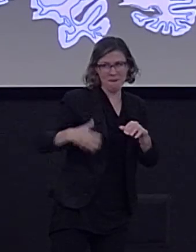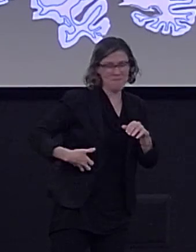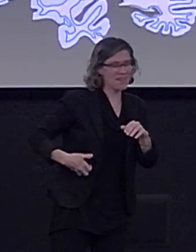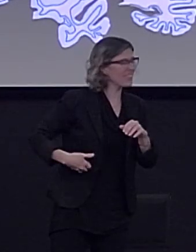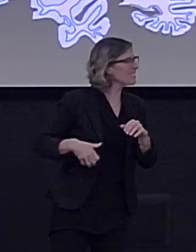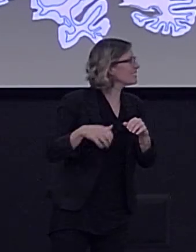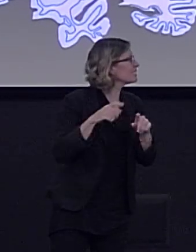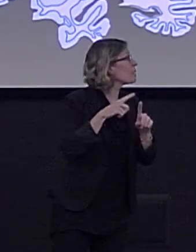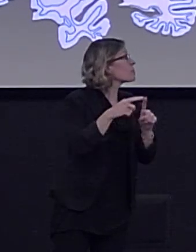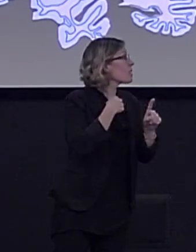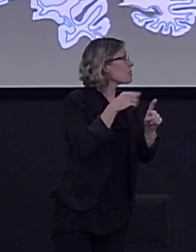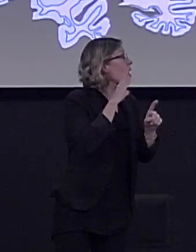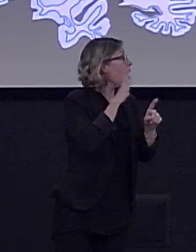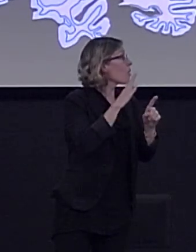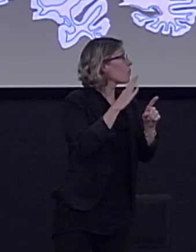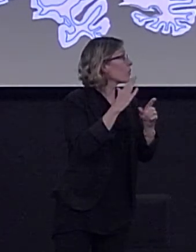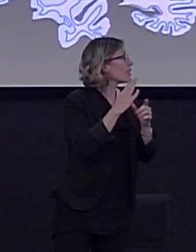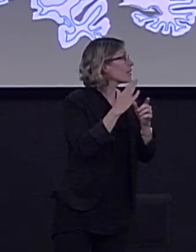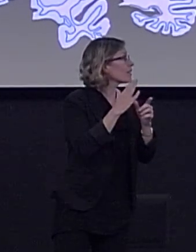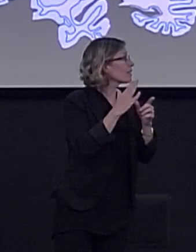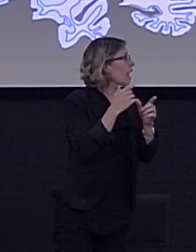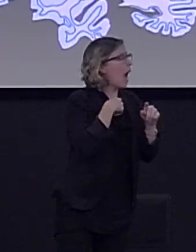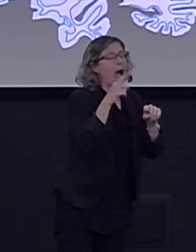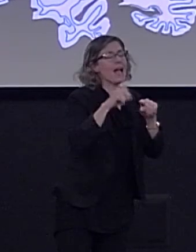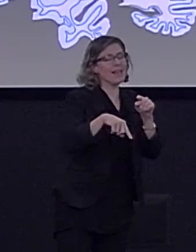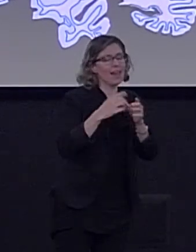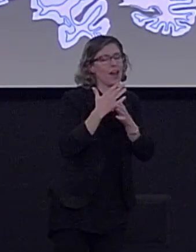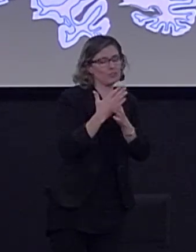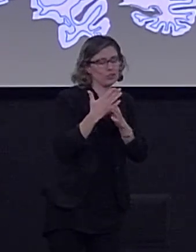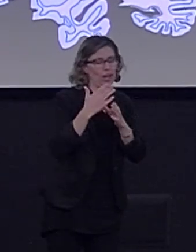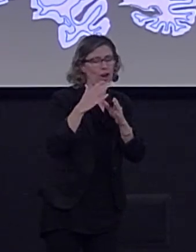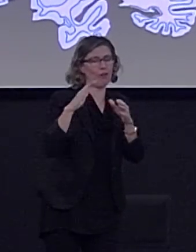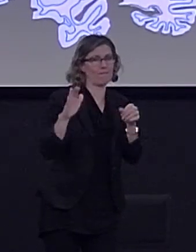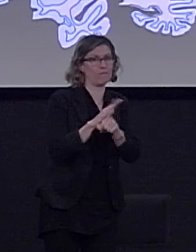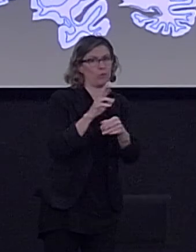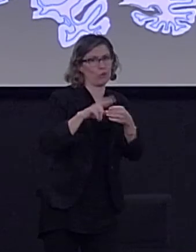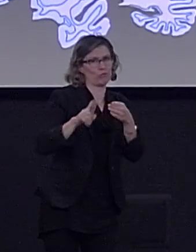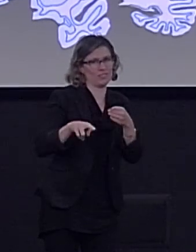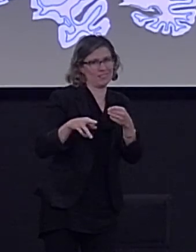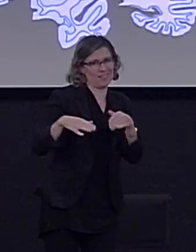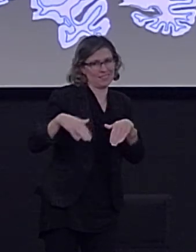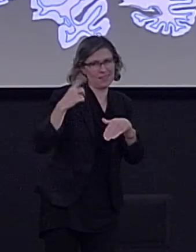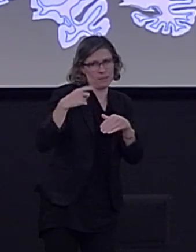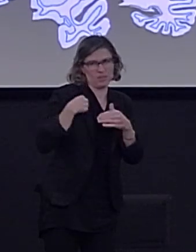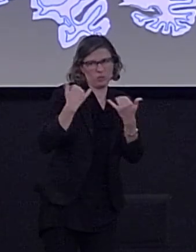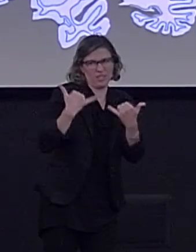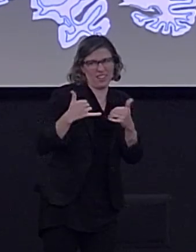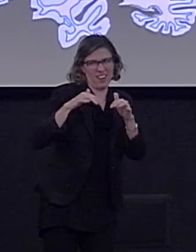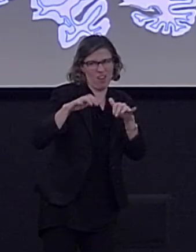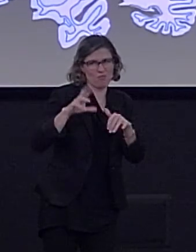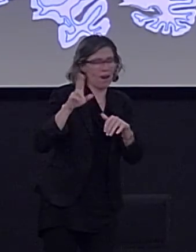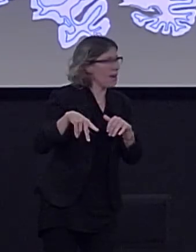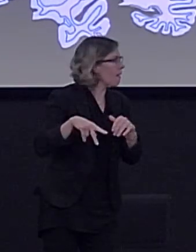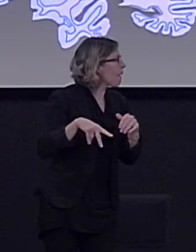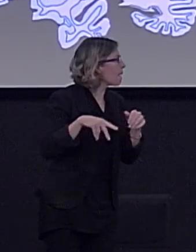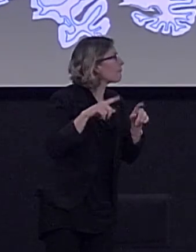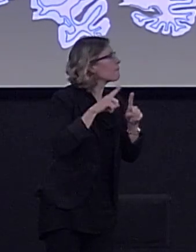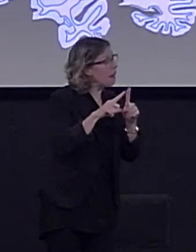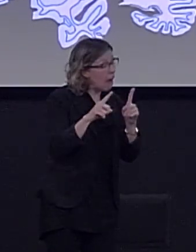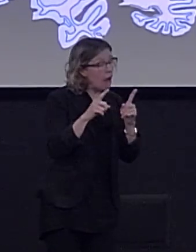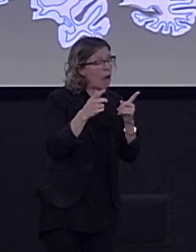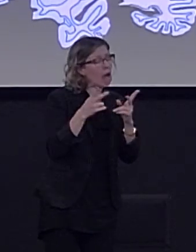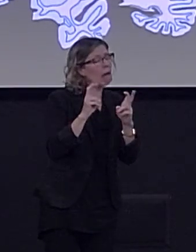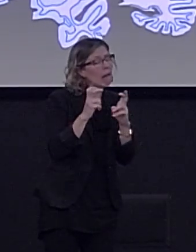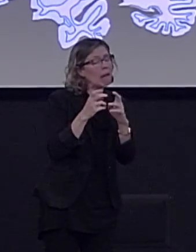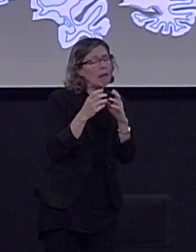I will share. I can't share the full results yet because we're writing it up right now. Well, the essence. But the essence is that